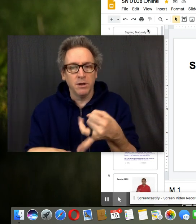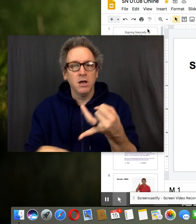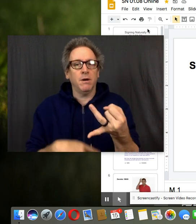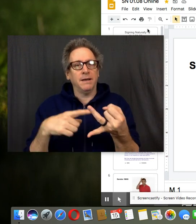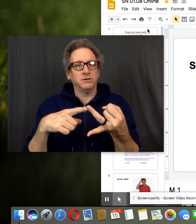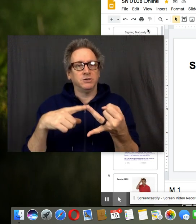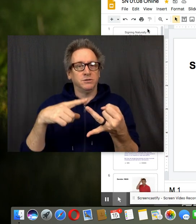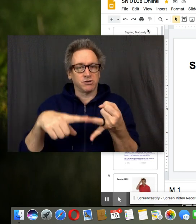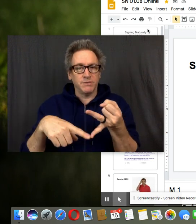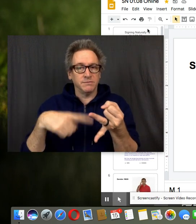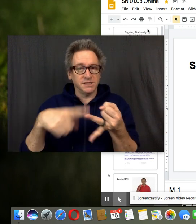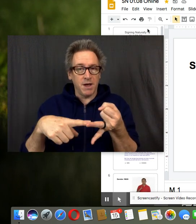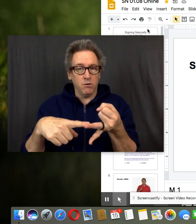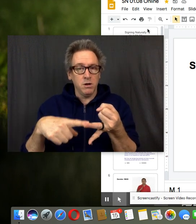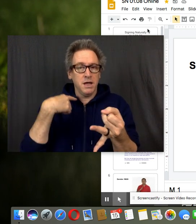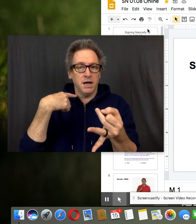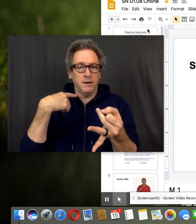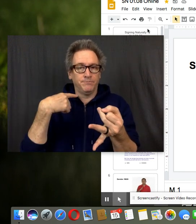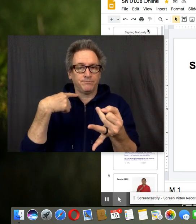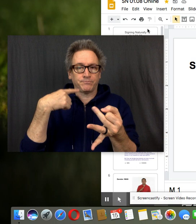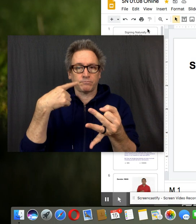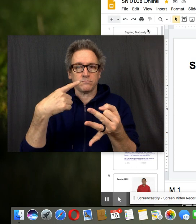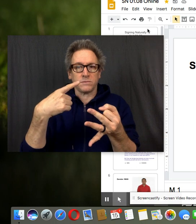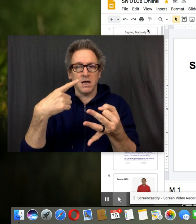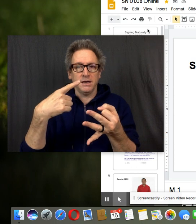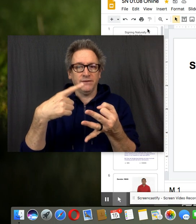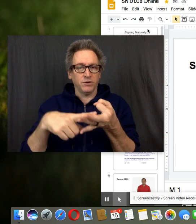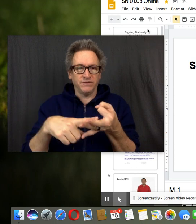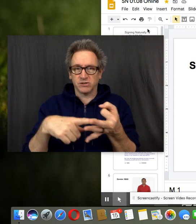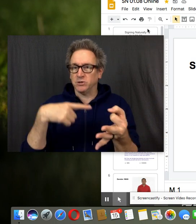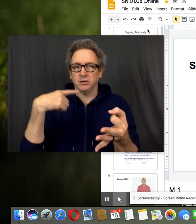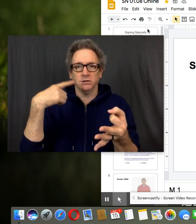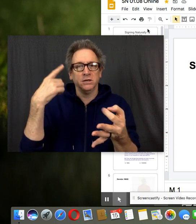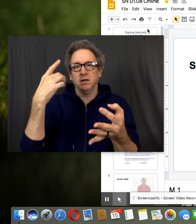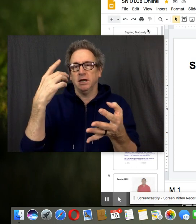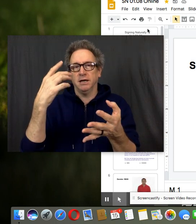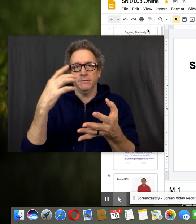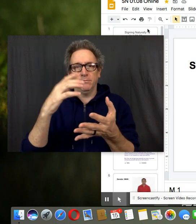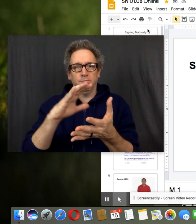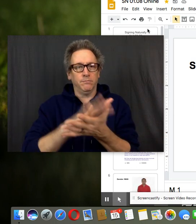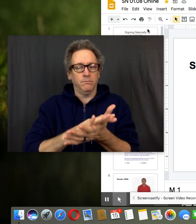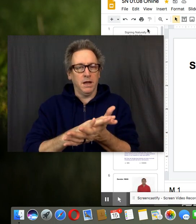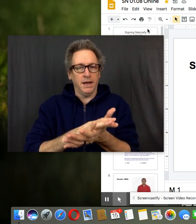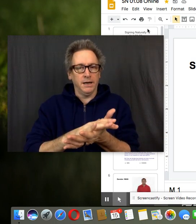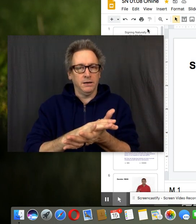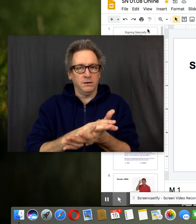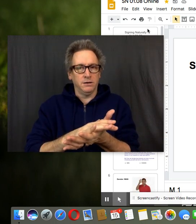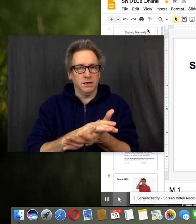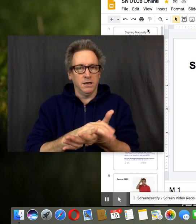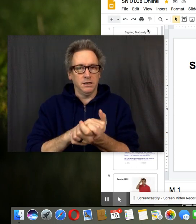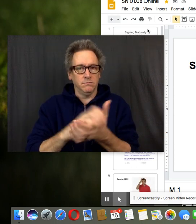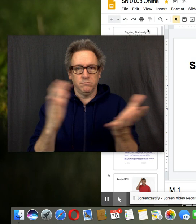them, but be able to describe them somehow, give a brief description, and